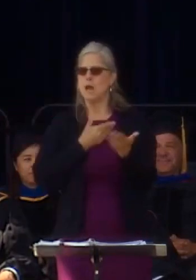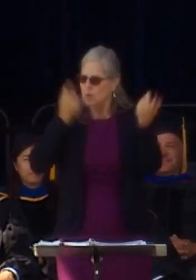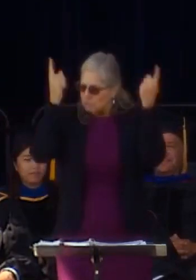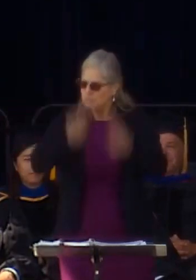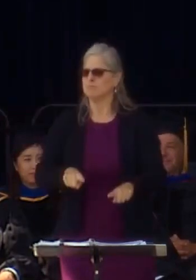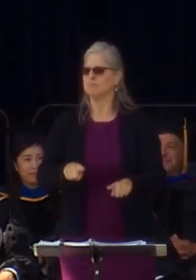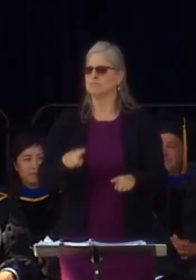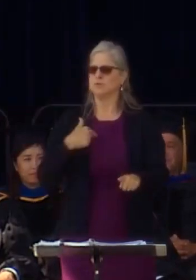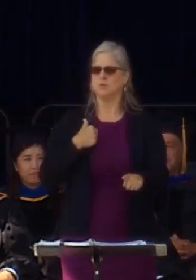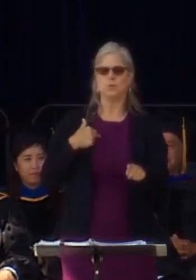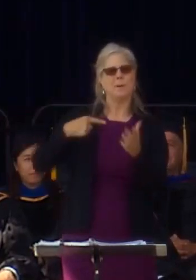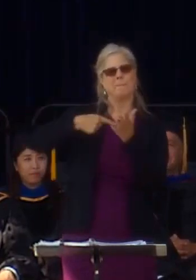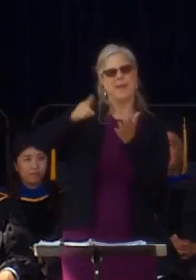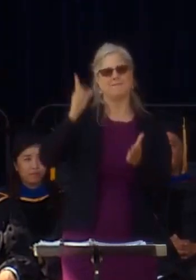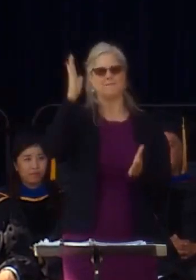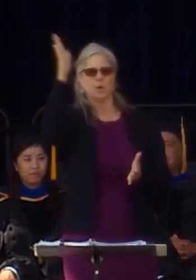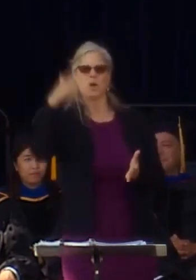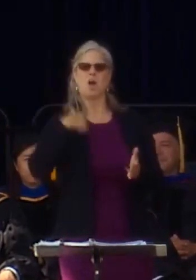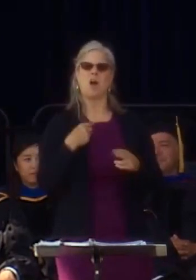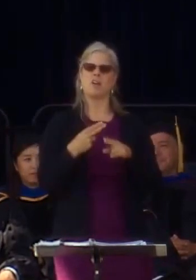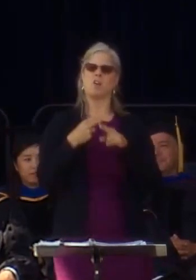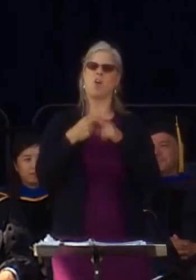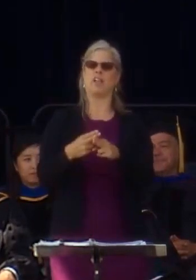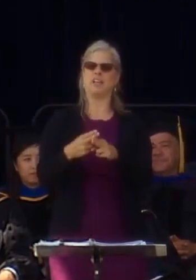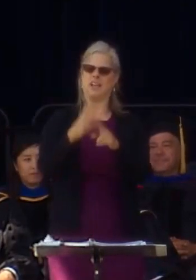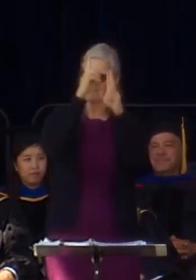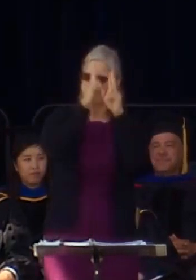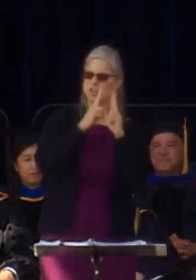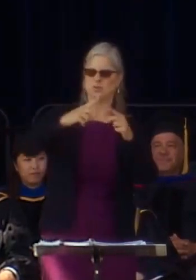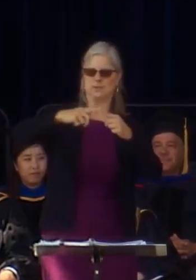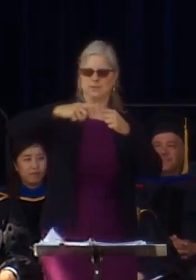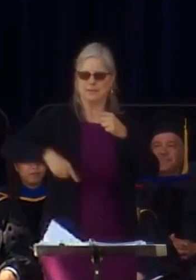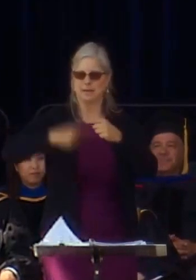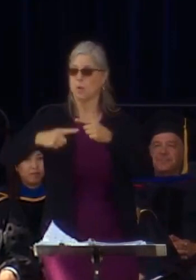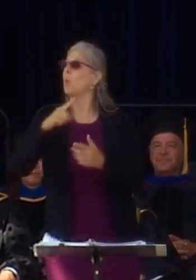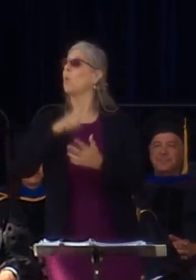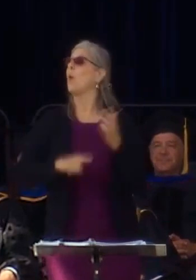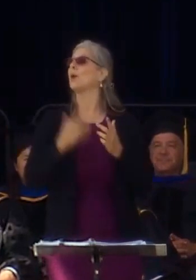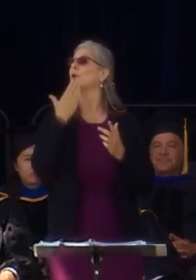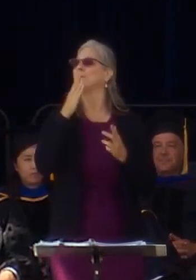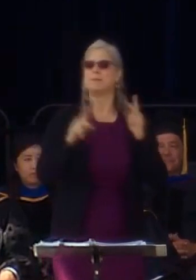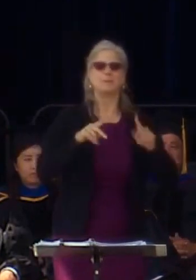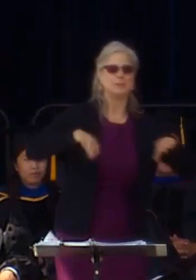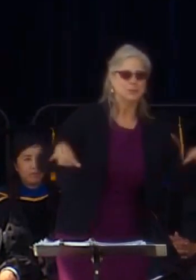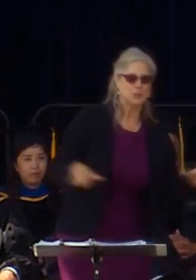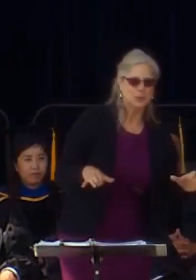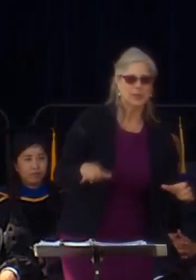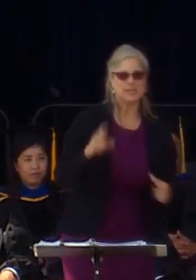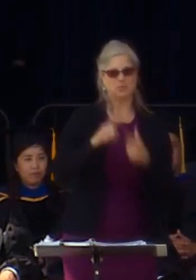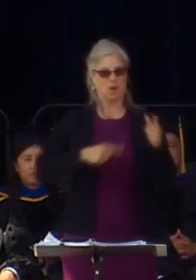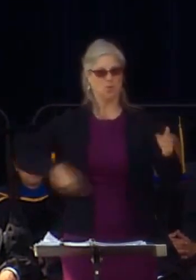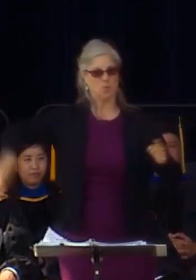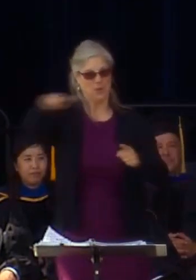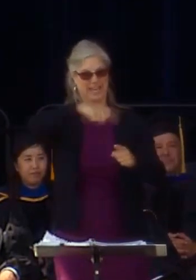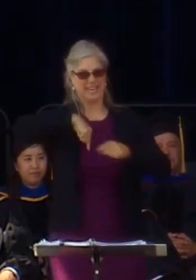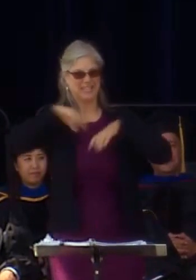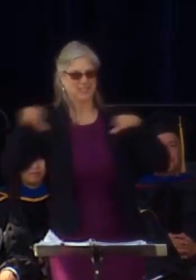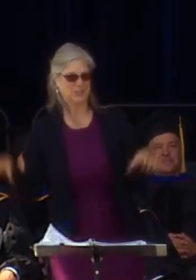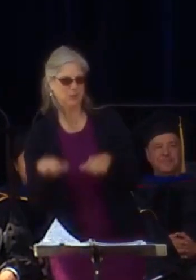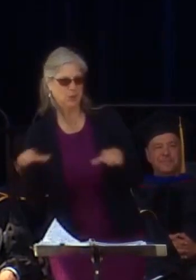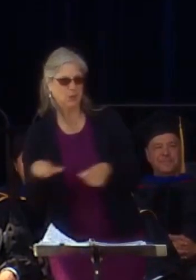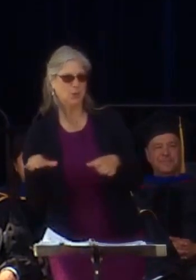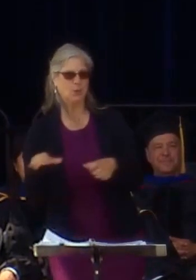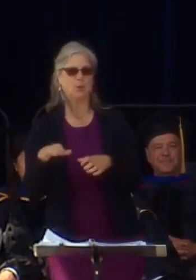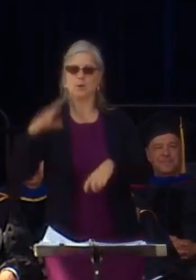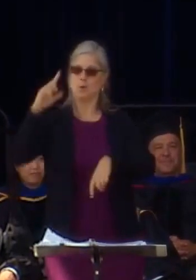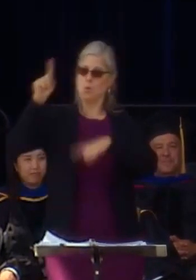forward. I call it a virtuous cycle. It's what good people do. It's what gauchos do. So